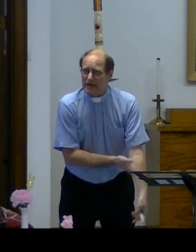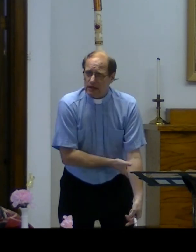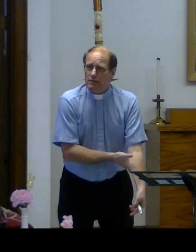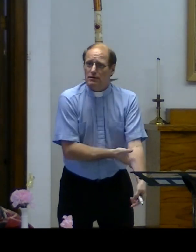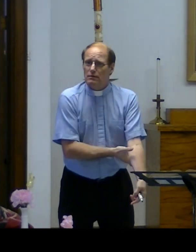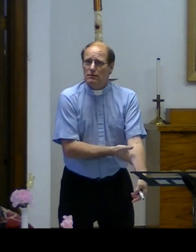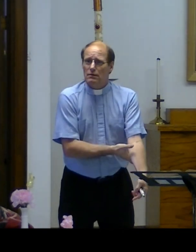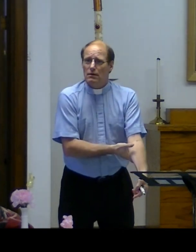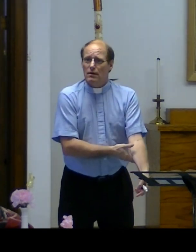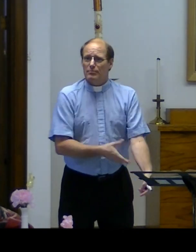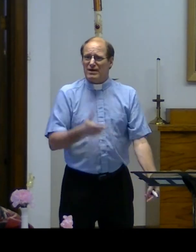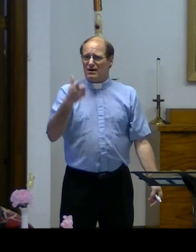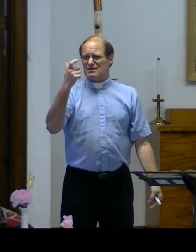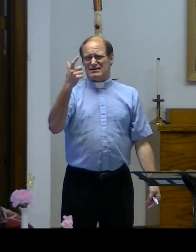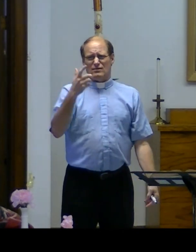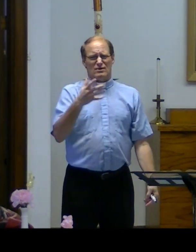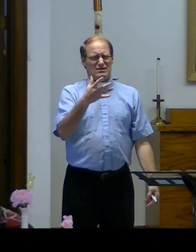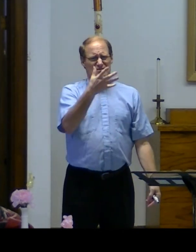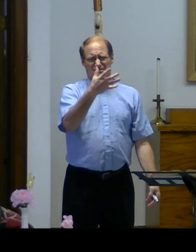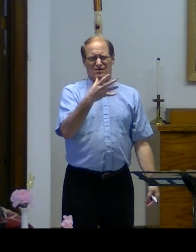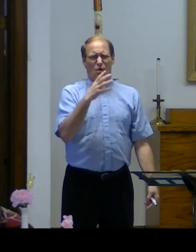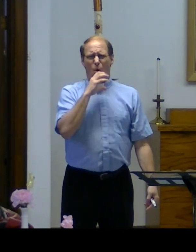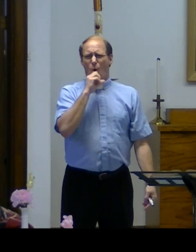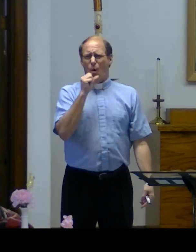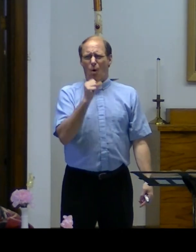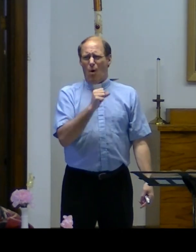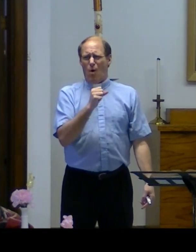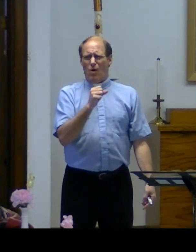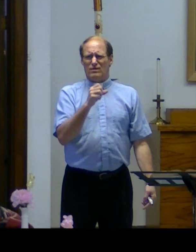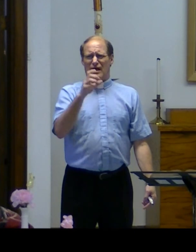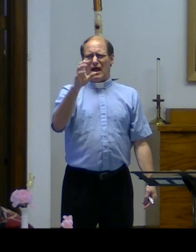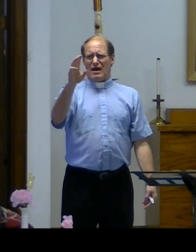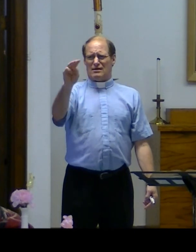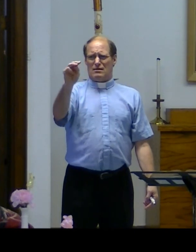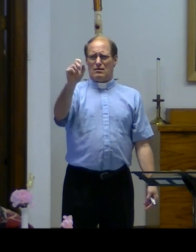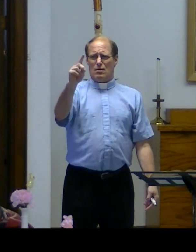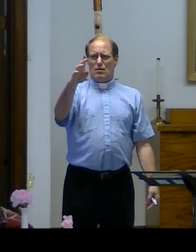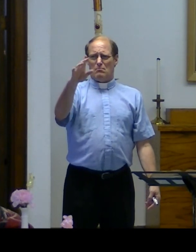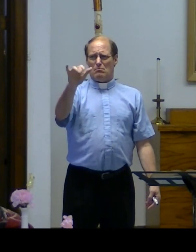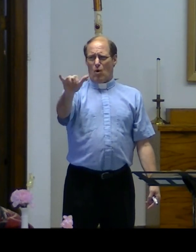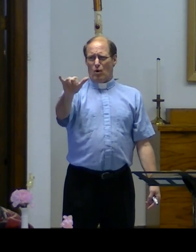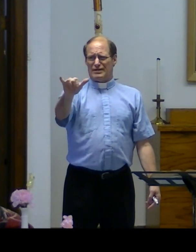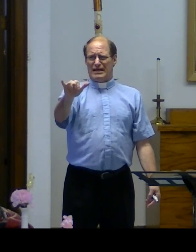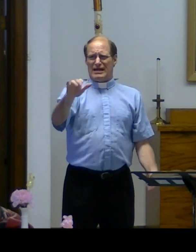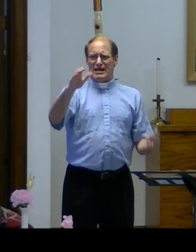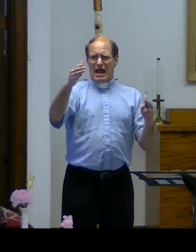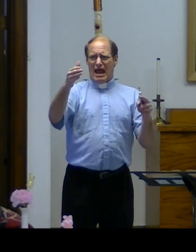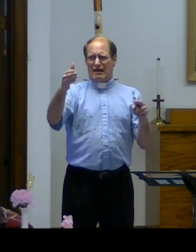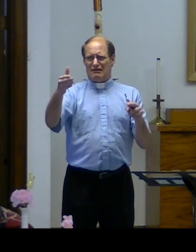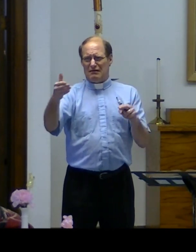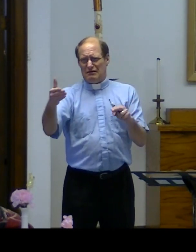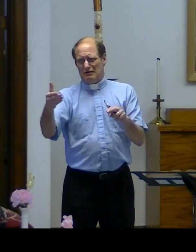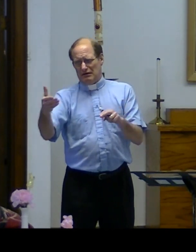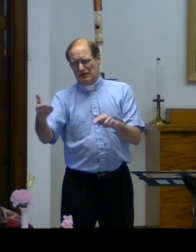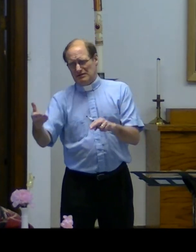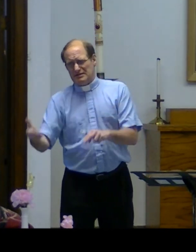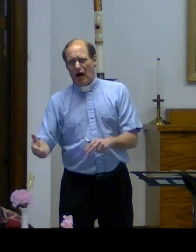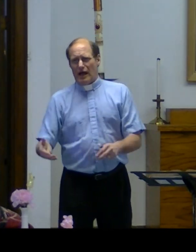tree because it was old and moldy and